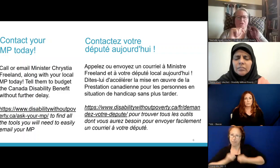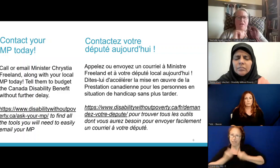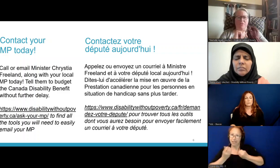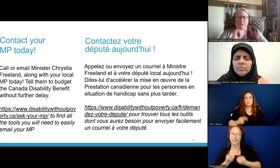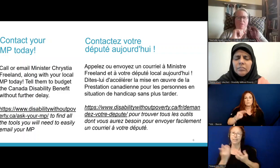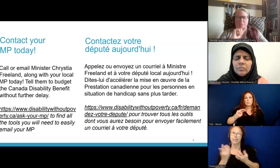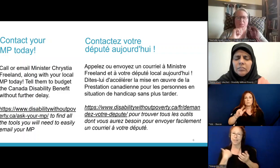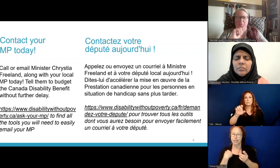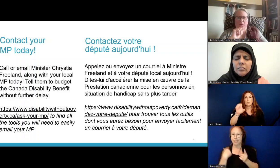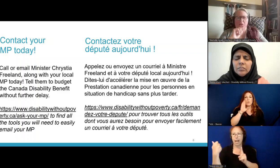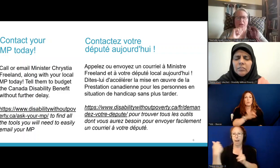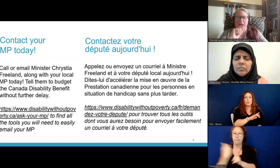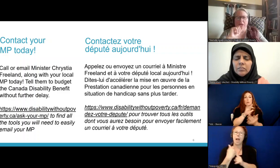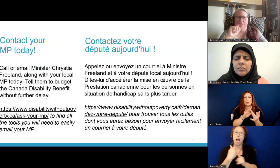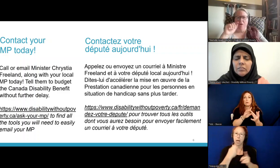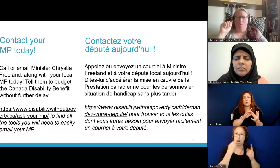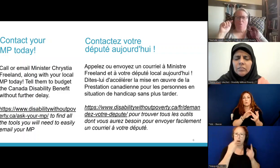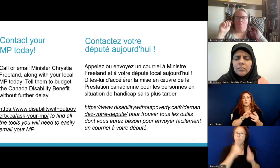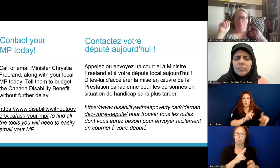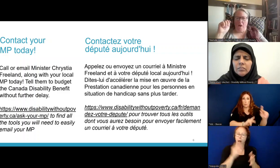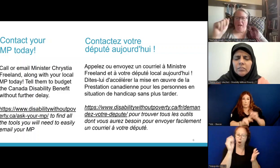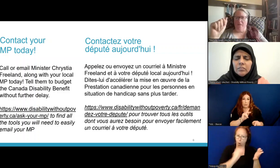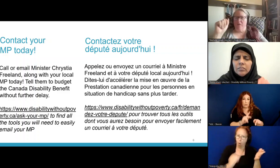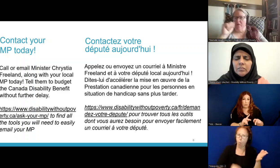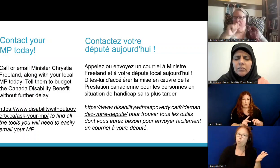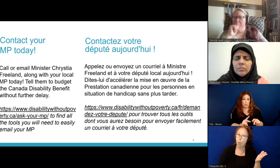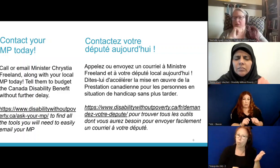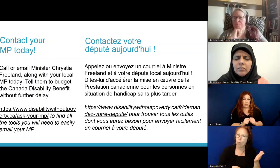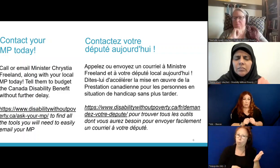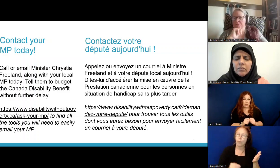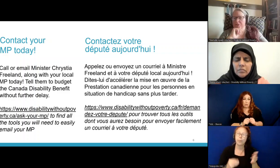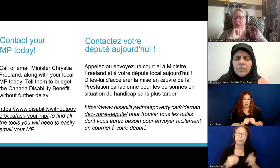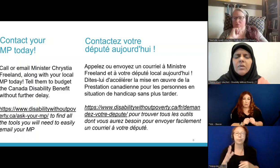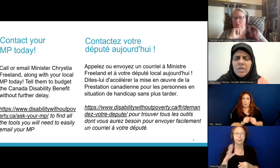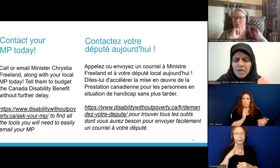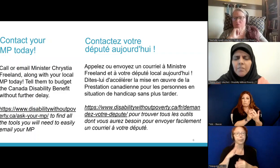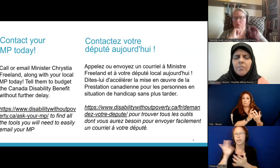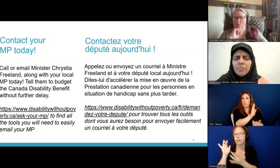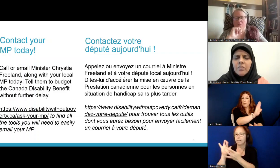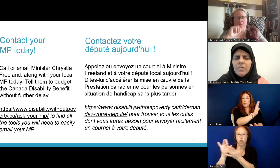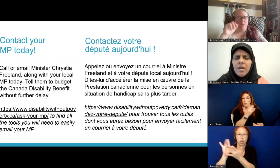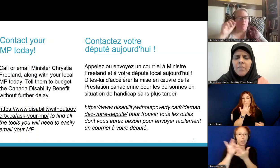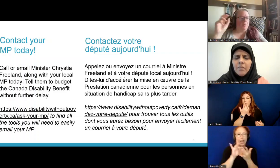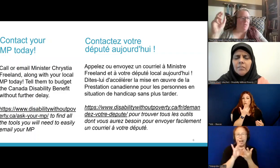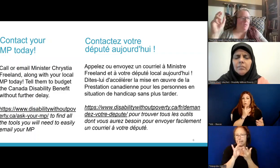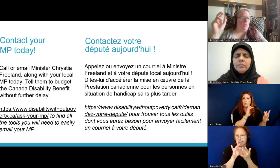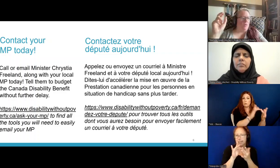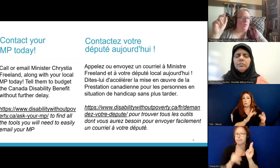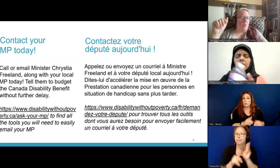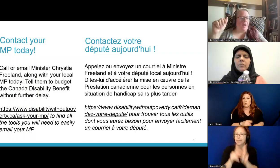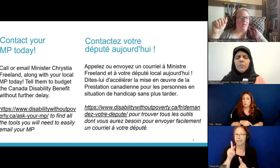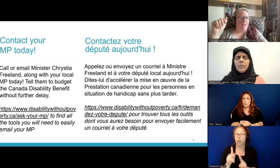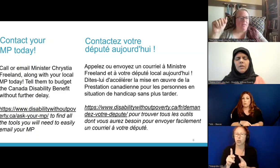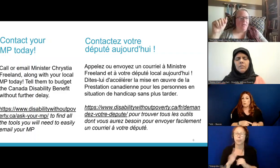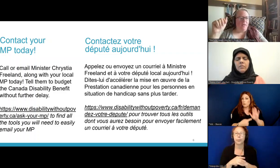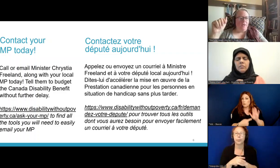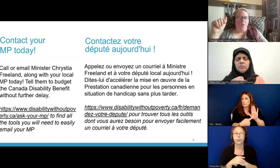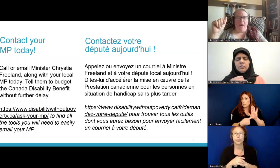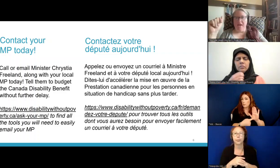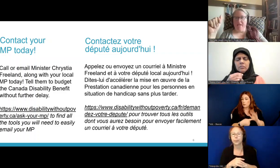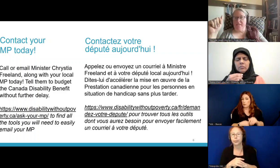and we will reach out to those people in the way that they need reaching out Yeah. to. So if you're somebody that